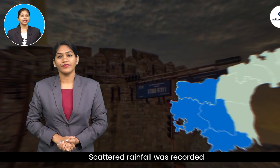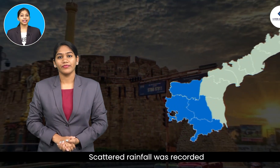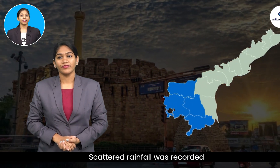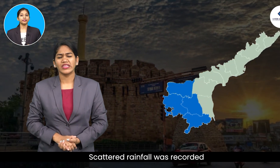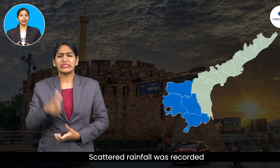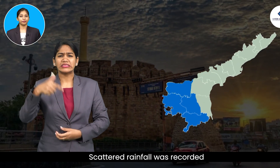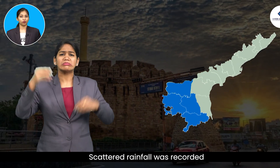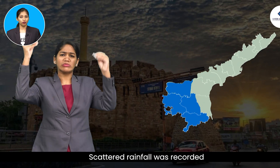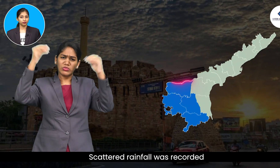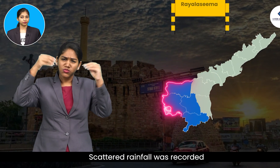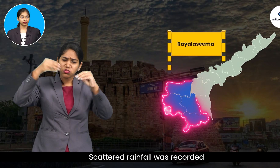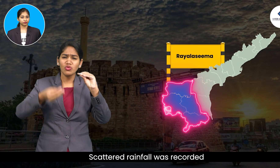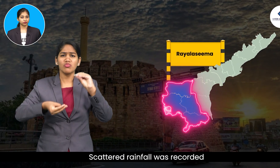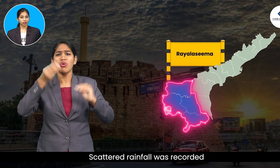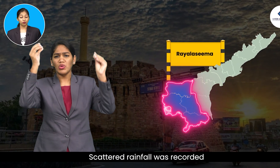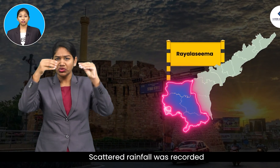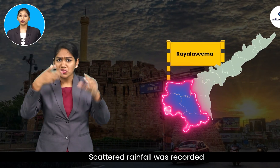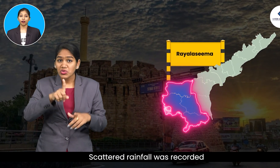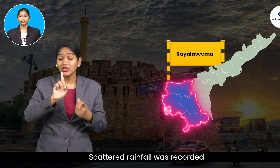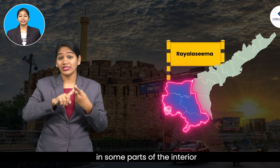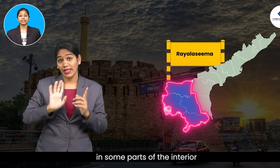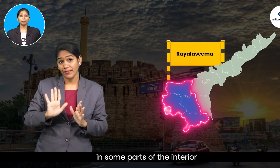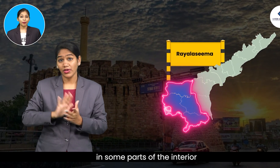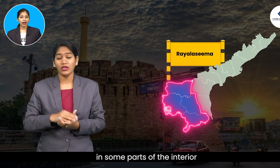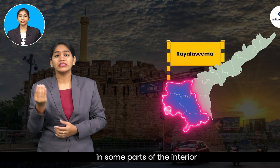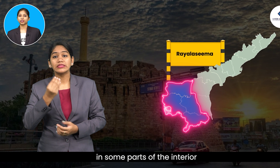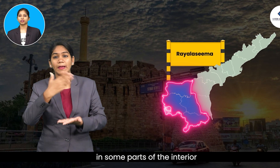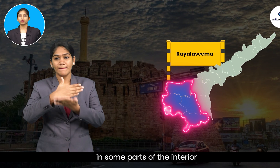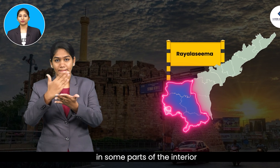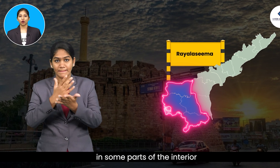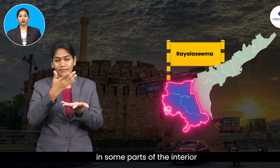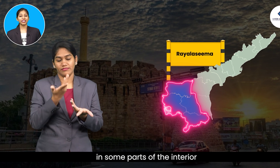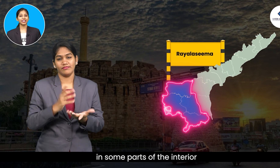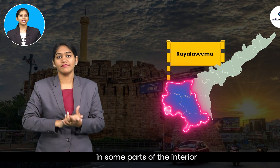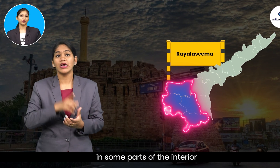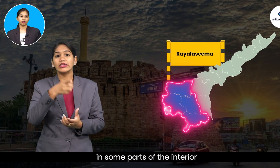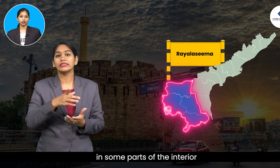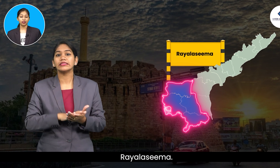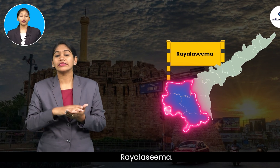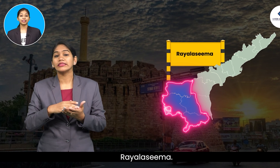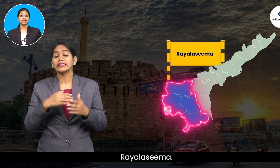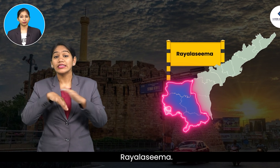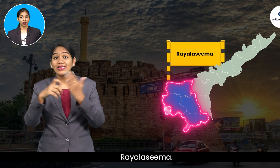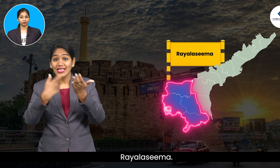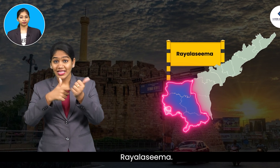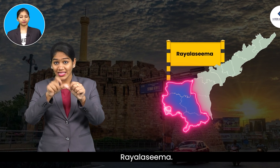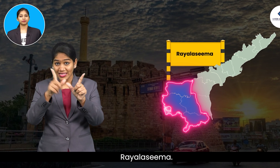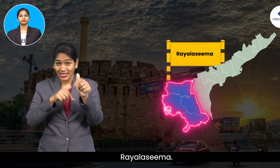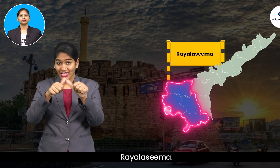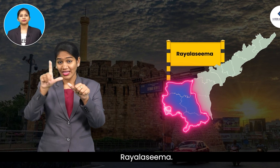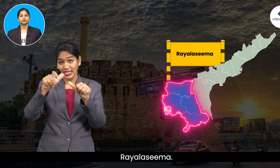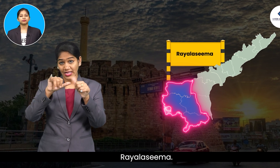Scattered rainfall Was recorded in some parts Of the interior Rhyal Seema